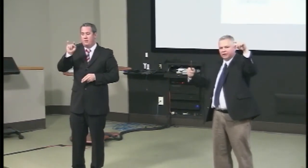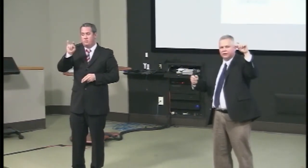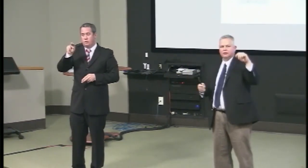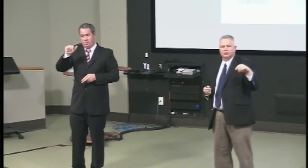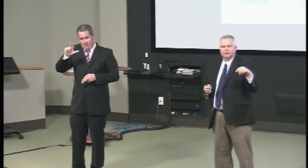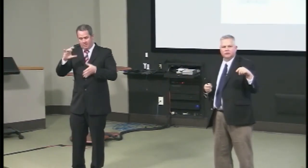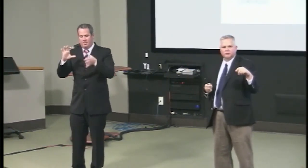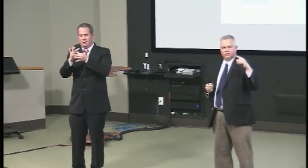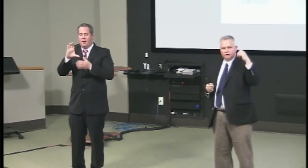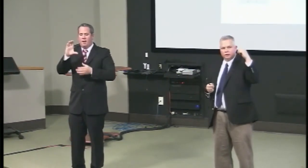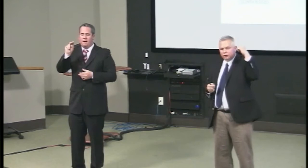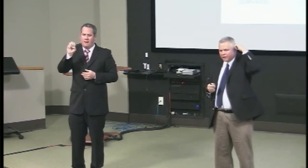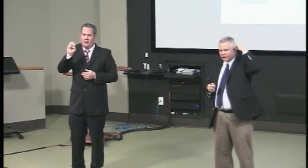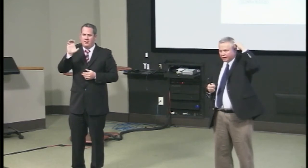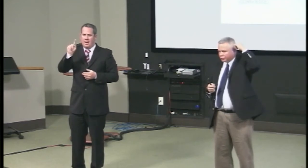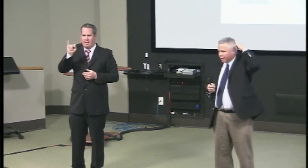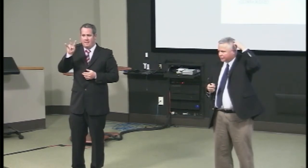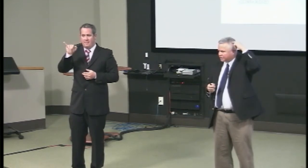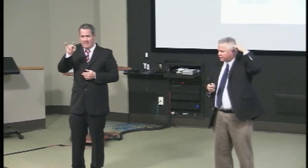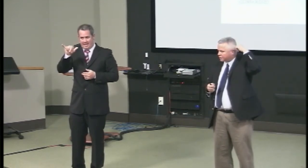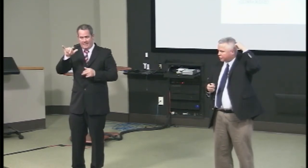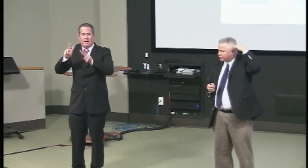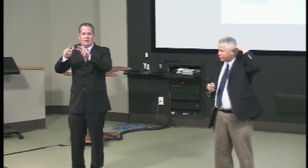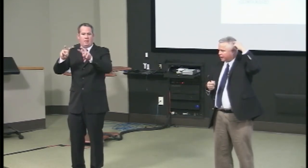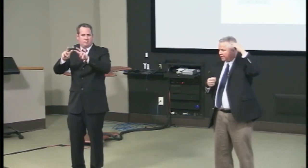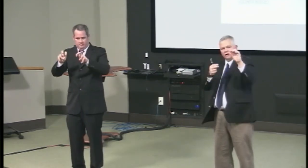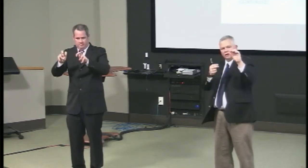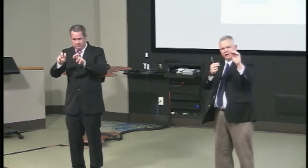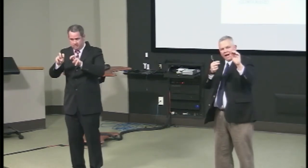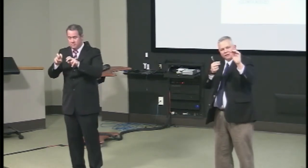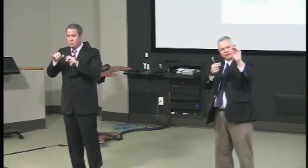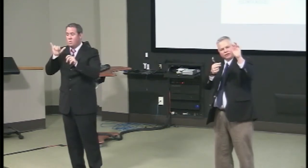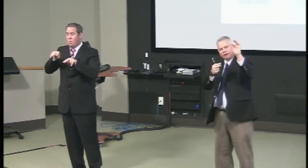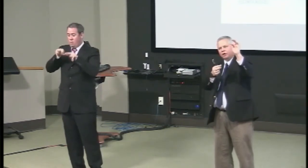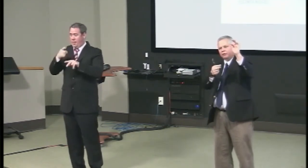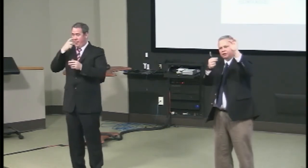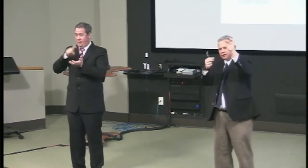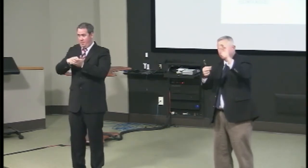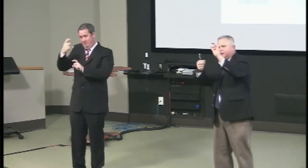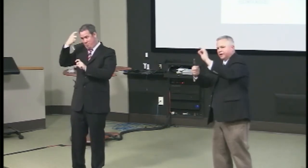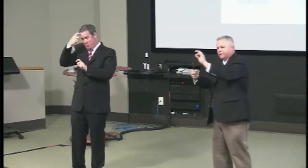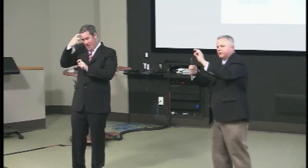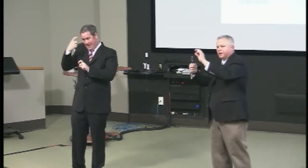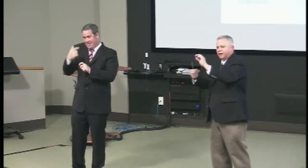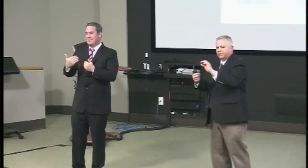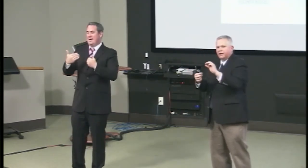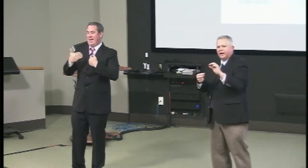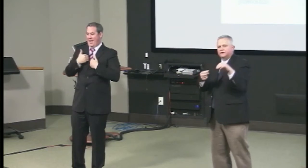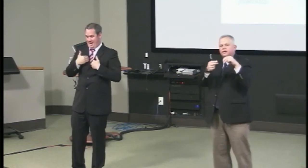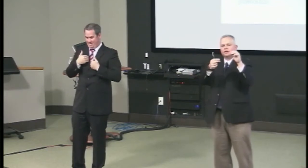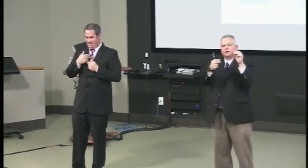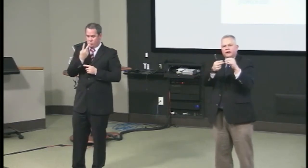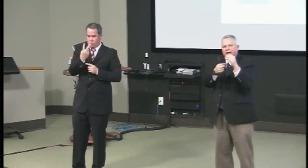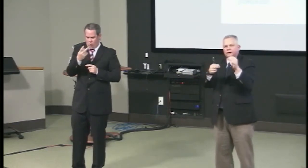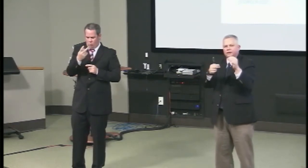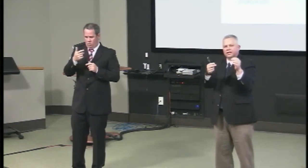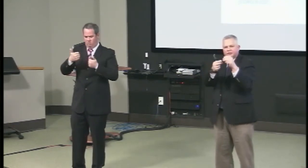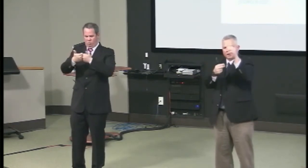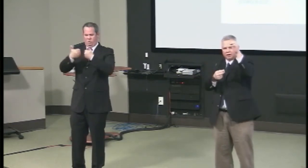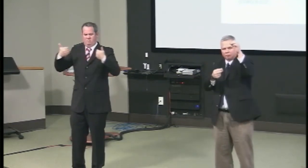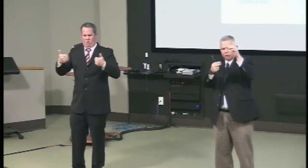in sync. So to the degree that you have a system or a circuit, the activation in one region should be correlated with another. And to the degree